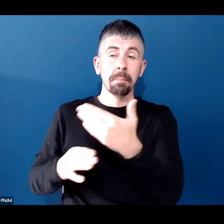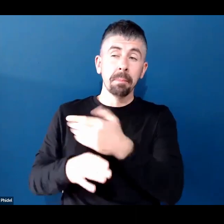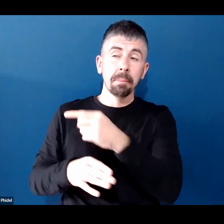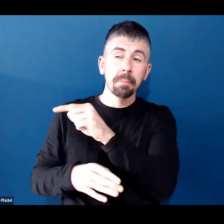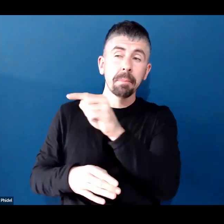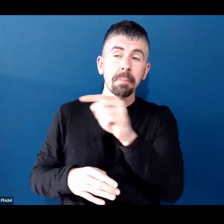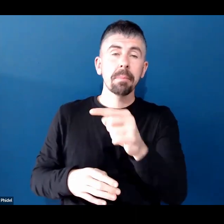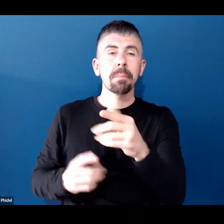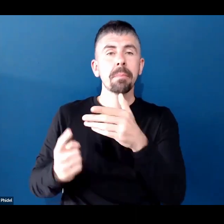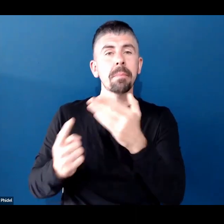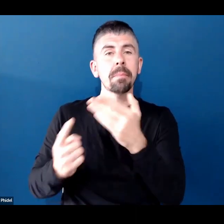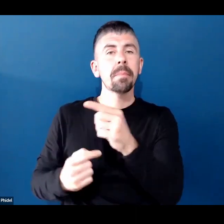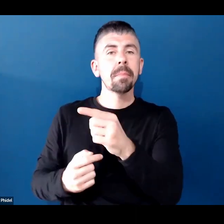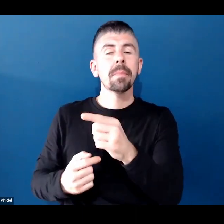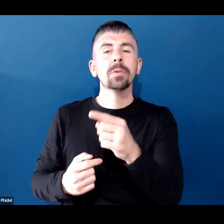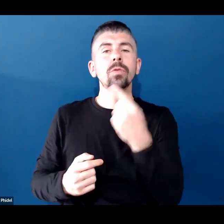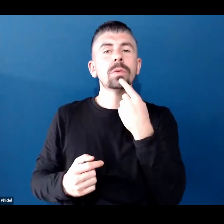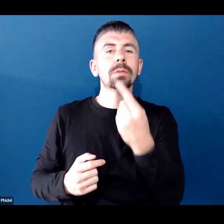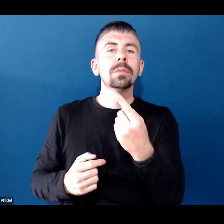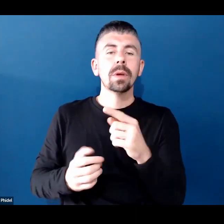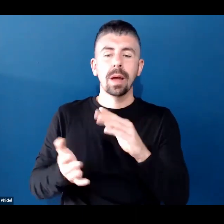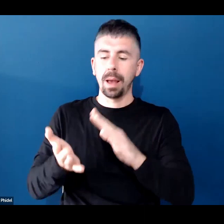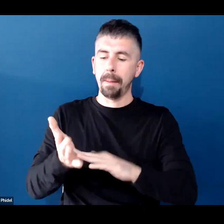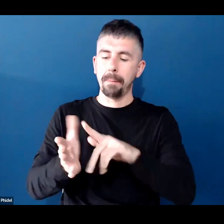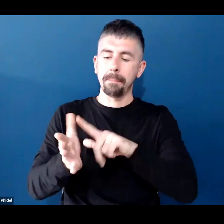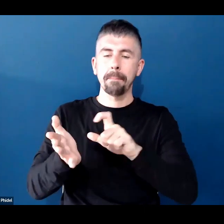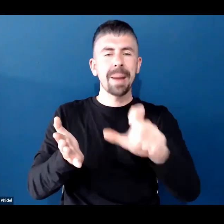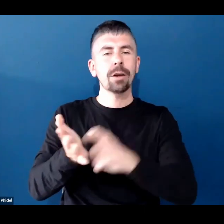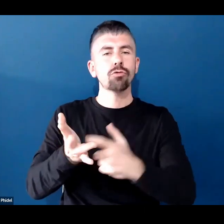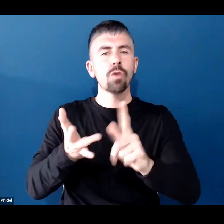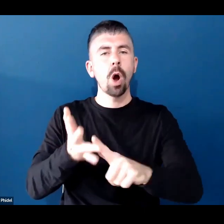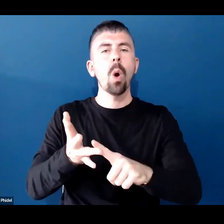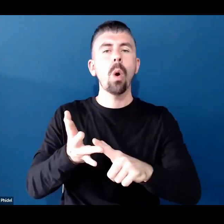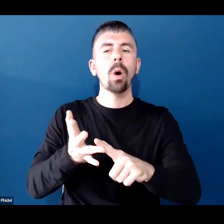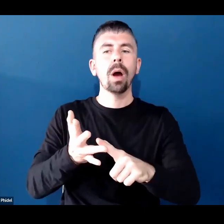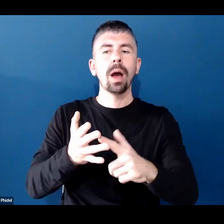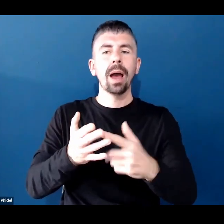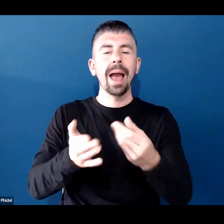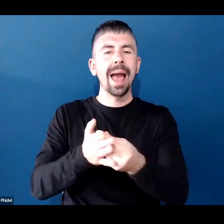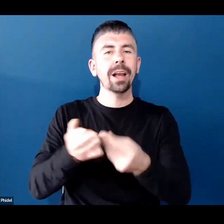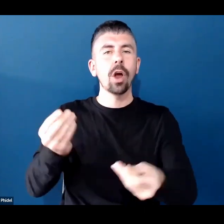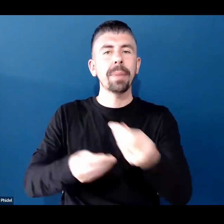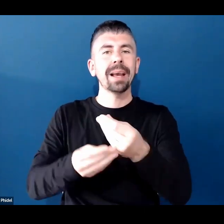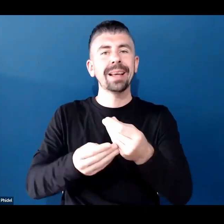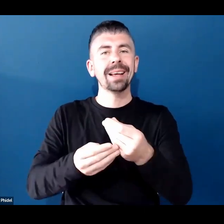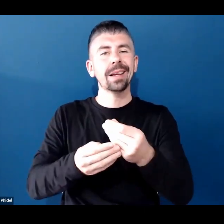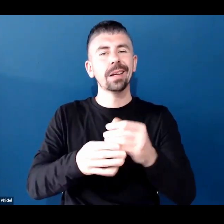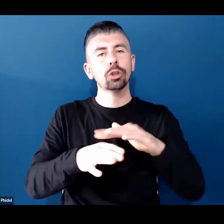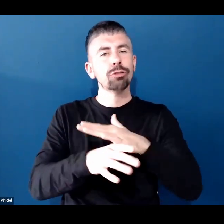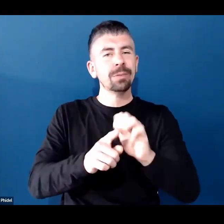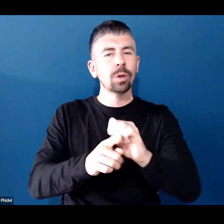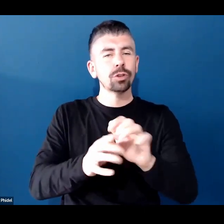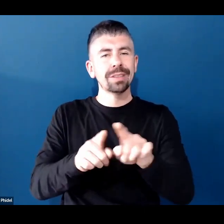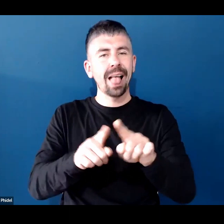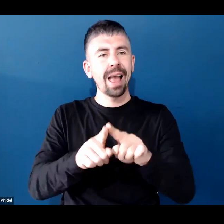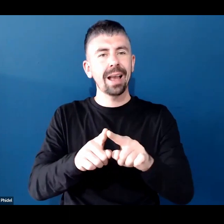it the first time, you've called a kind of macroeconomic greenwashing. Yeah. And these pieces just seem to